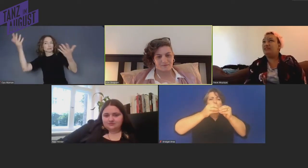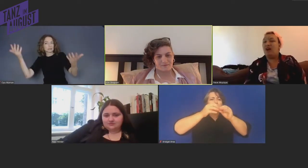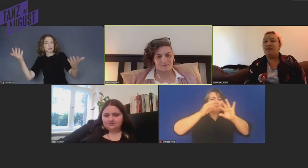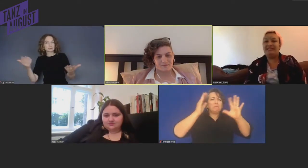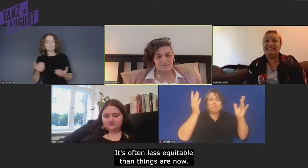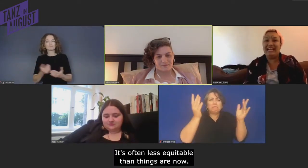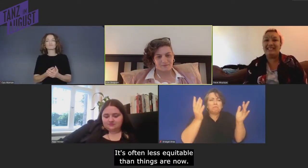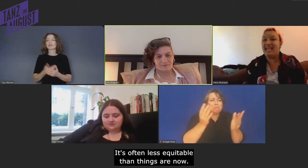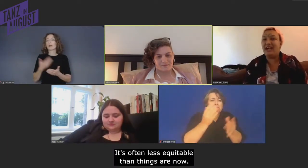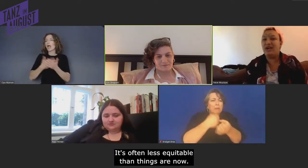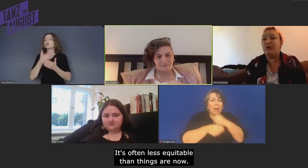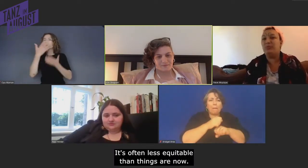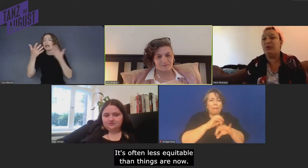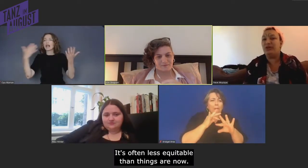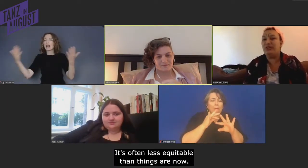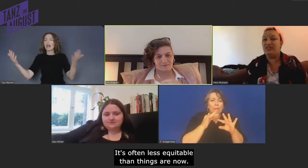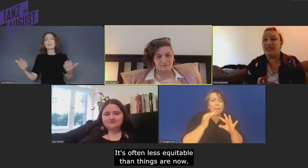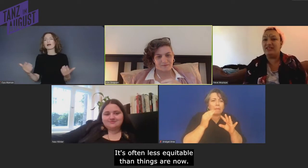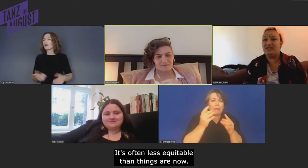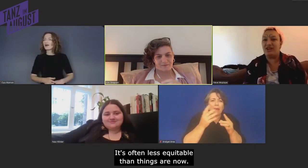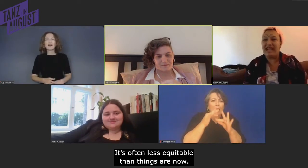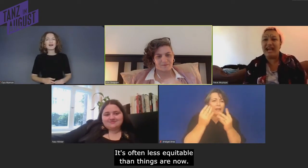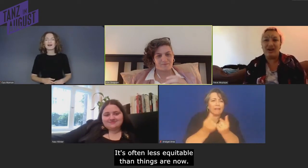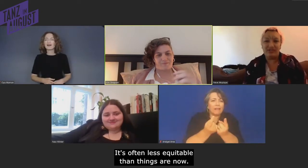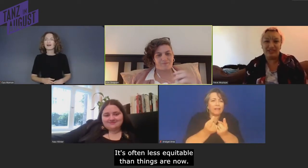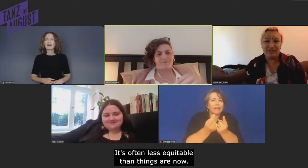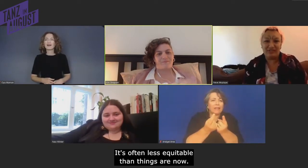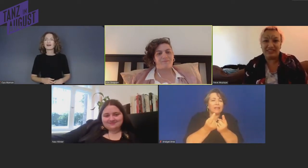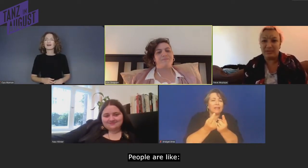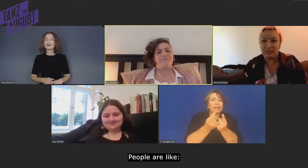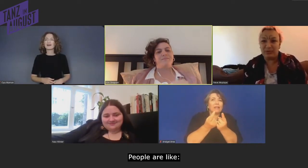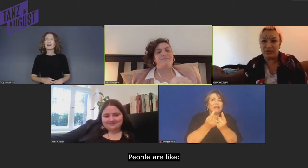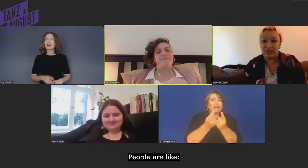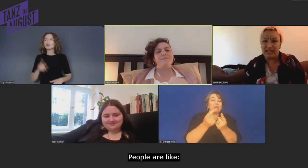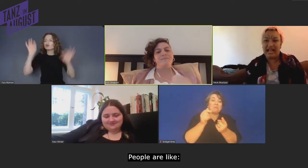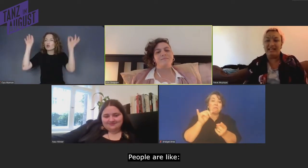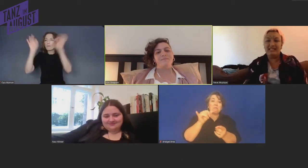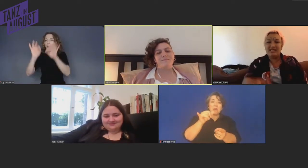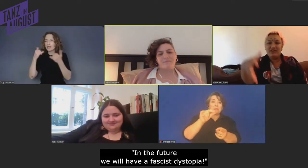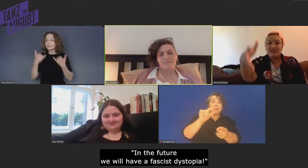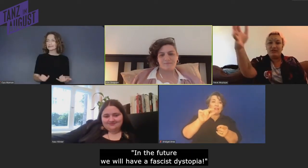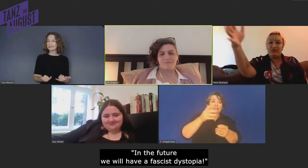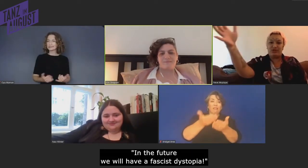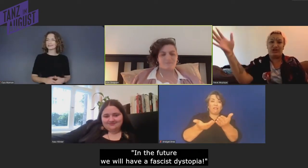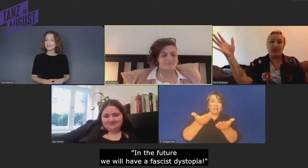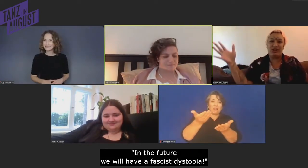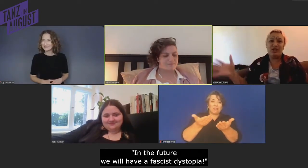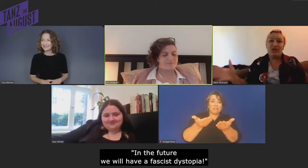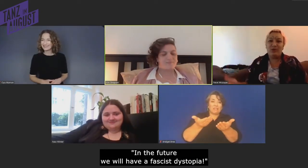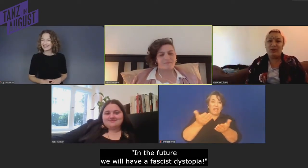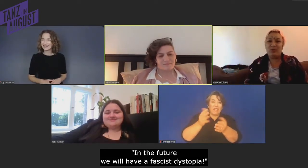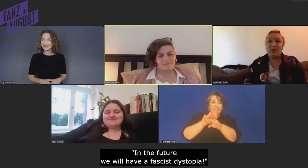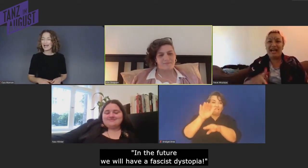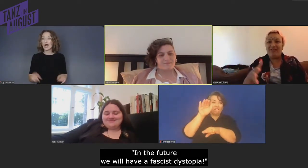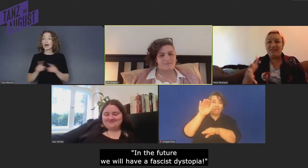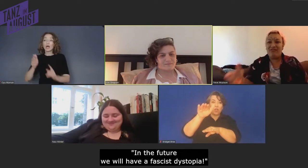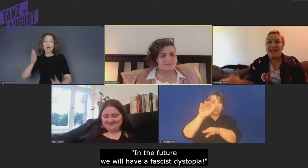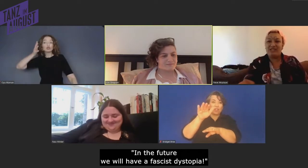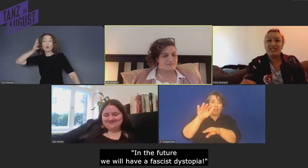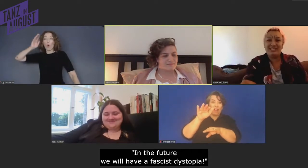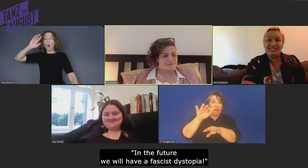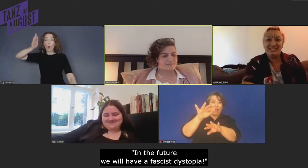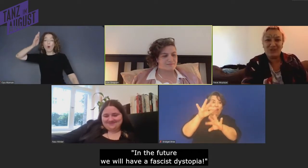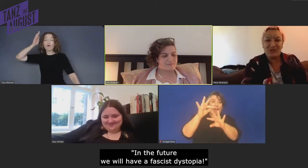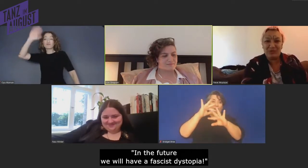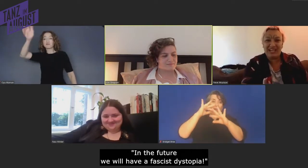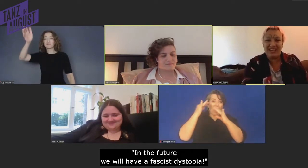it's often less equitable than things are now. I feel like people are like, and in the future, we will have a